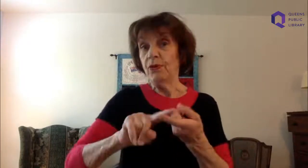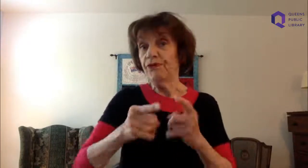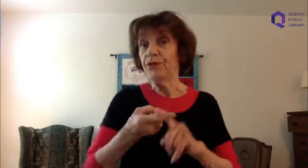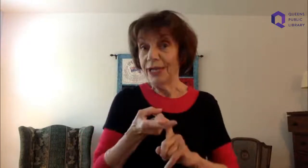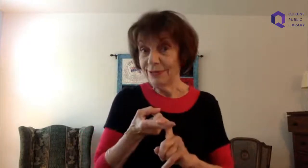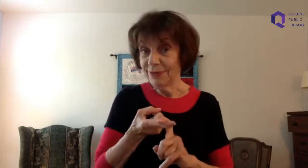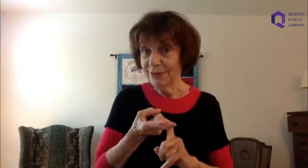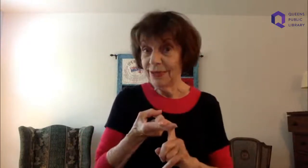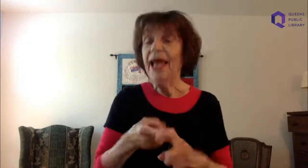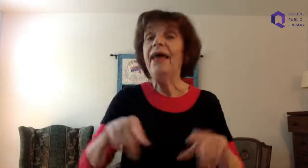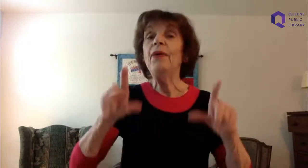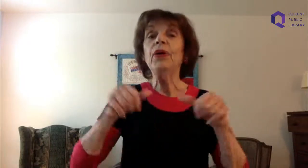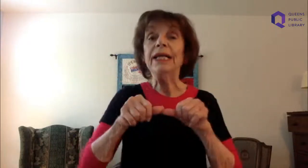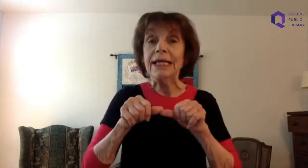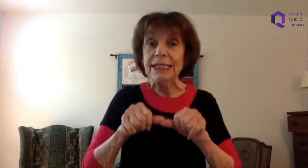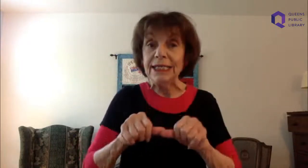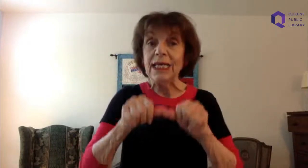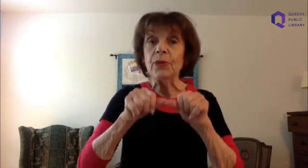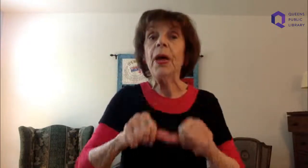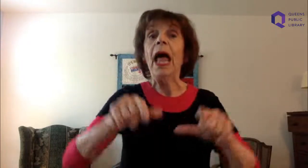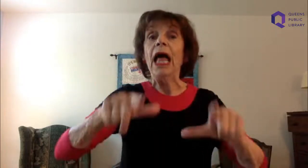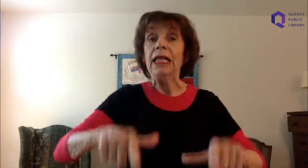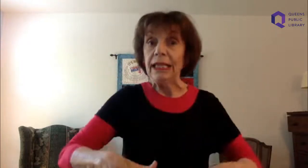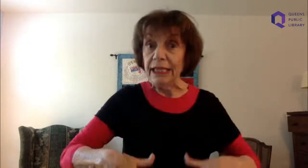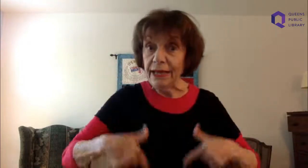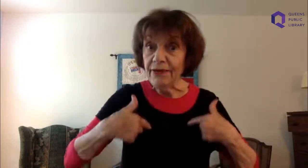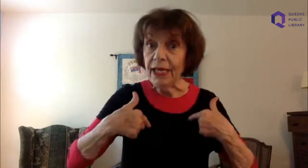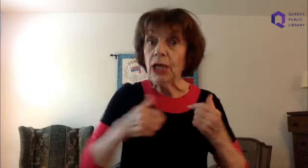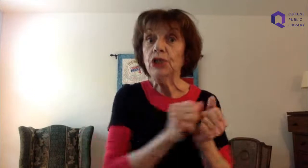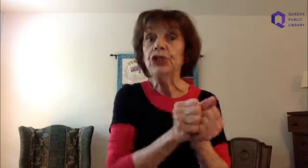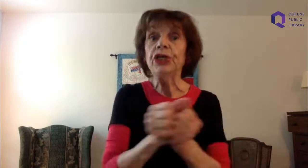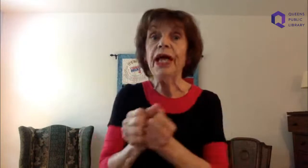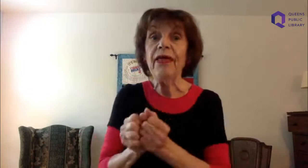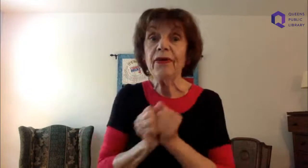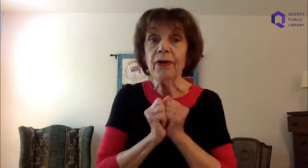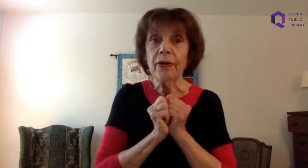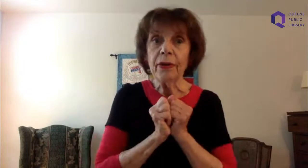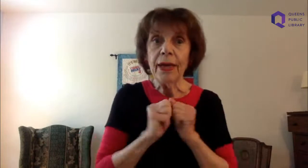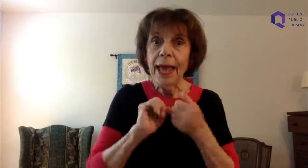were friends and they were going to continue living together